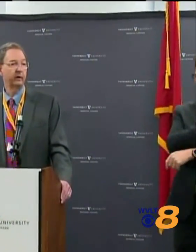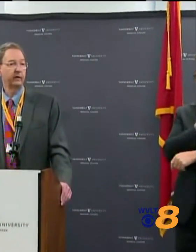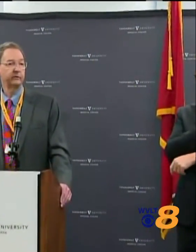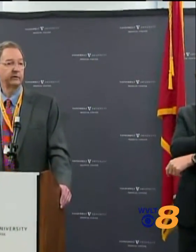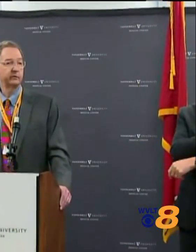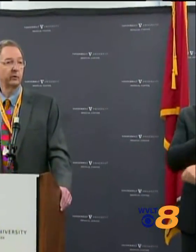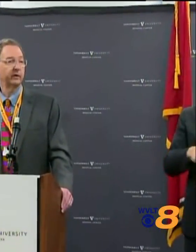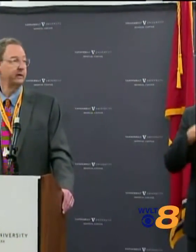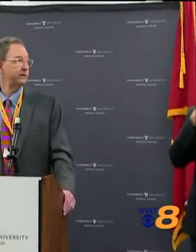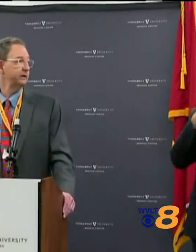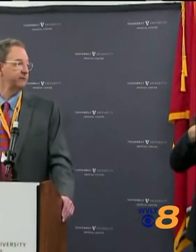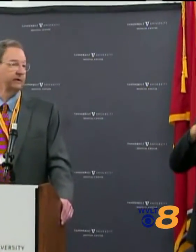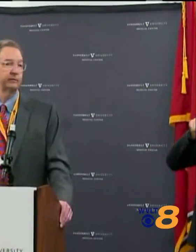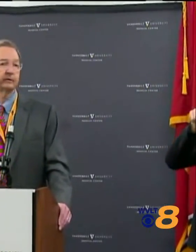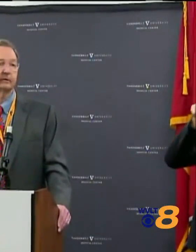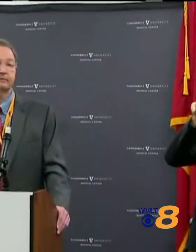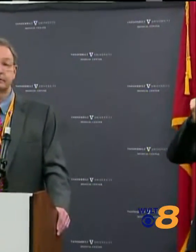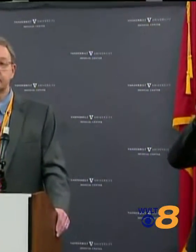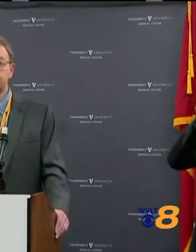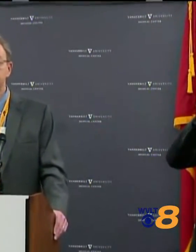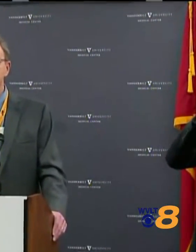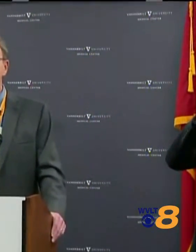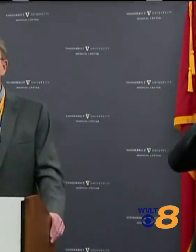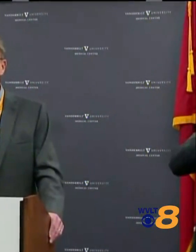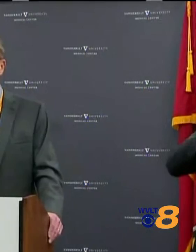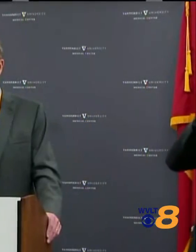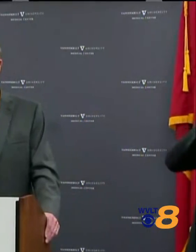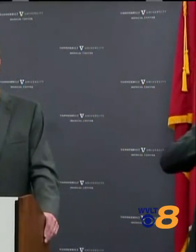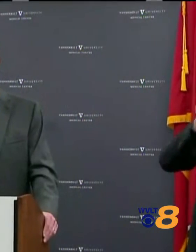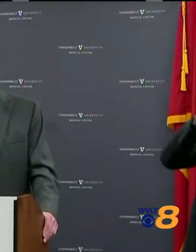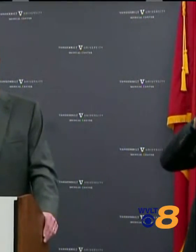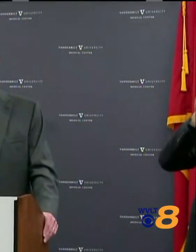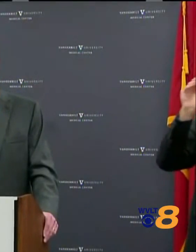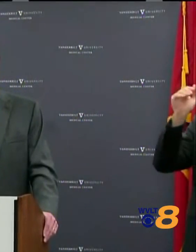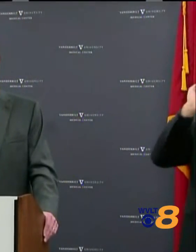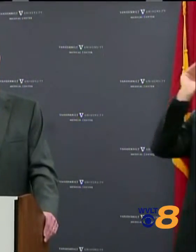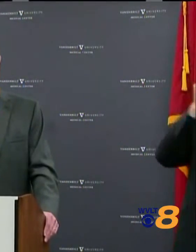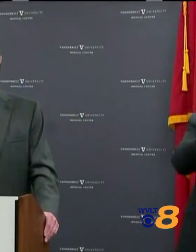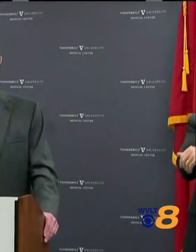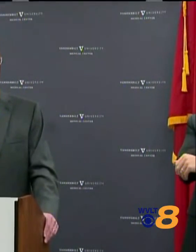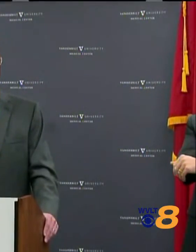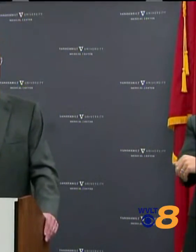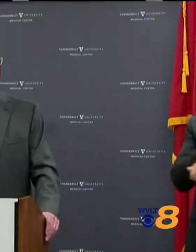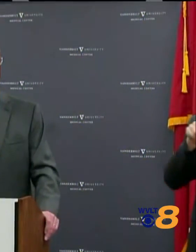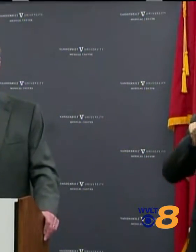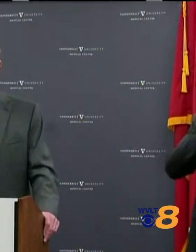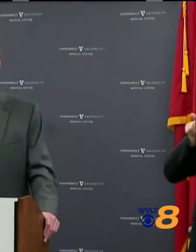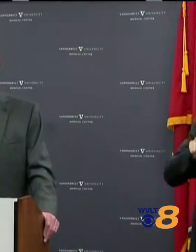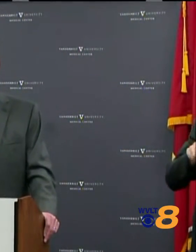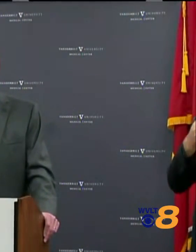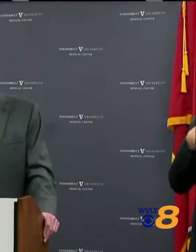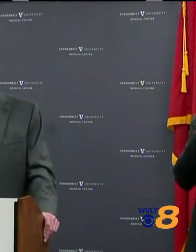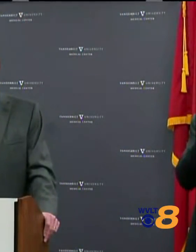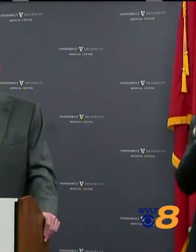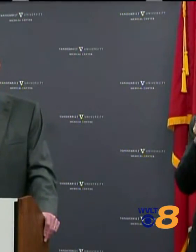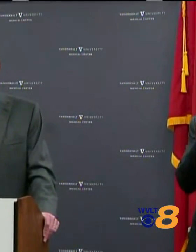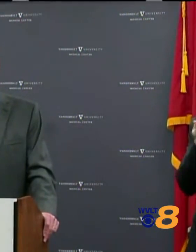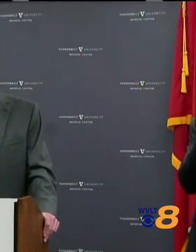ready to give some remarks about the vaccine there in Nashville and just it coming to the volunteer